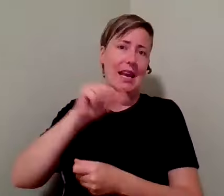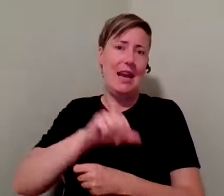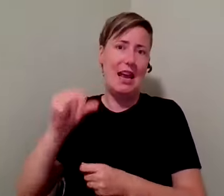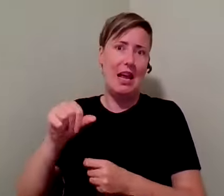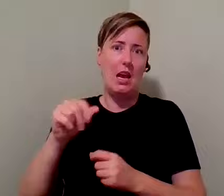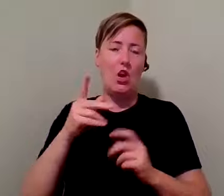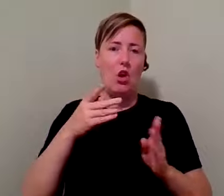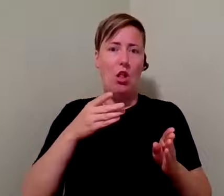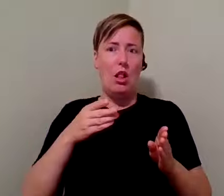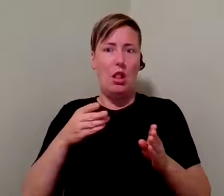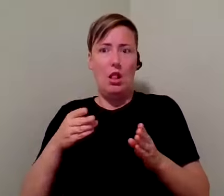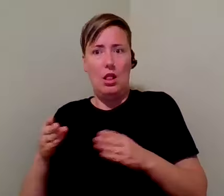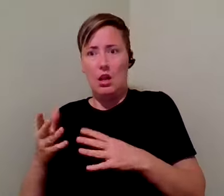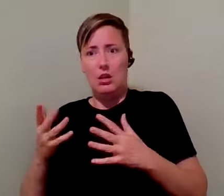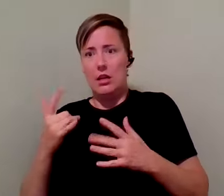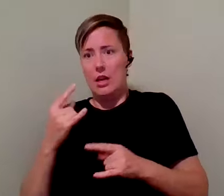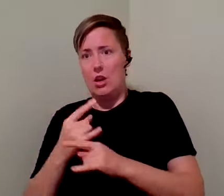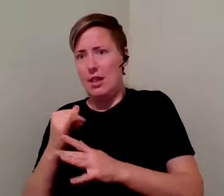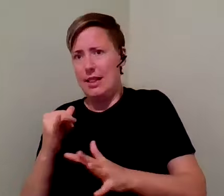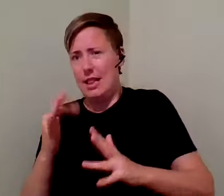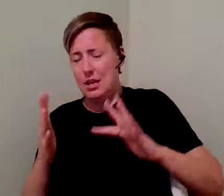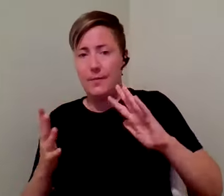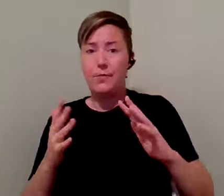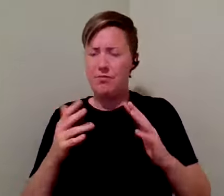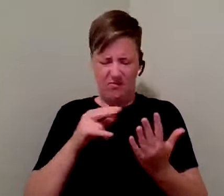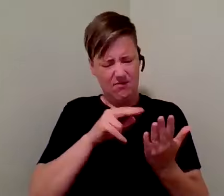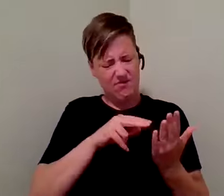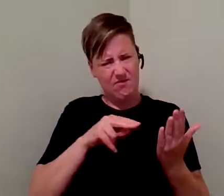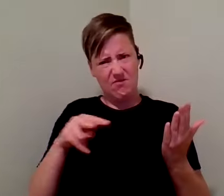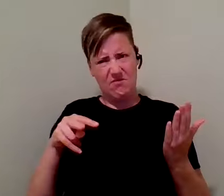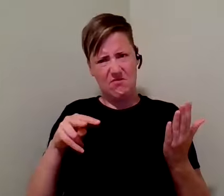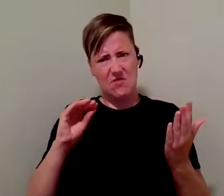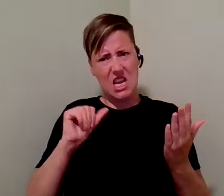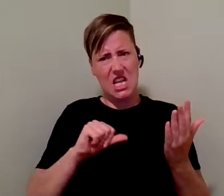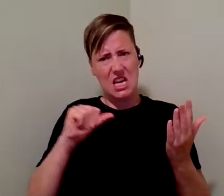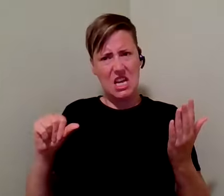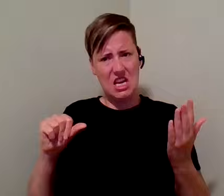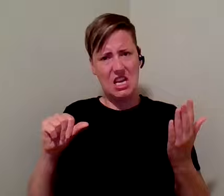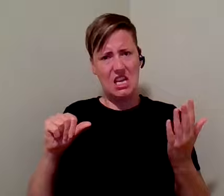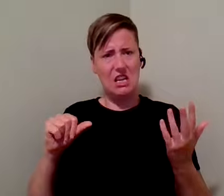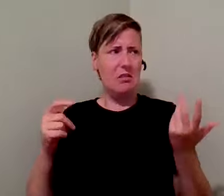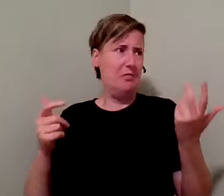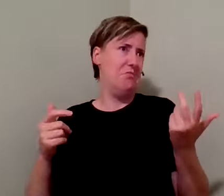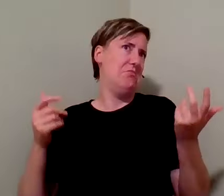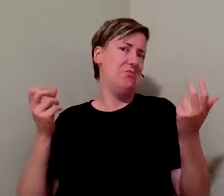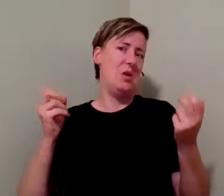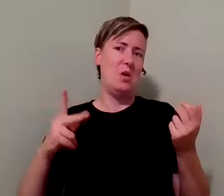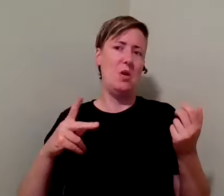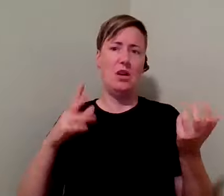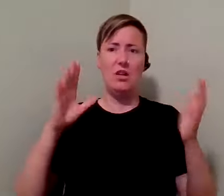about AA. And, I filed that information away. I said, great. There's a place where I can send all my buddies when they